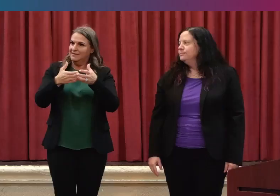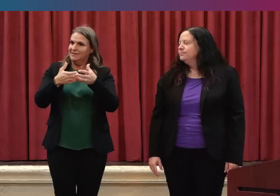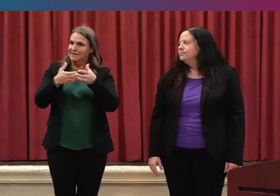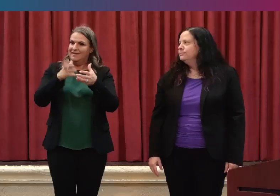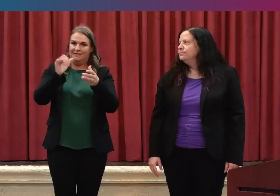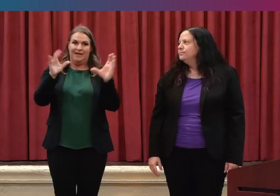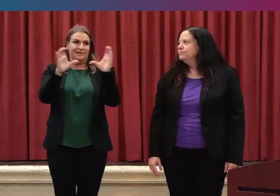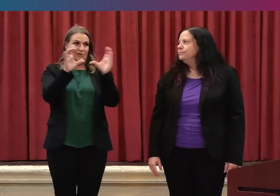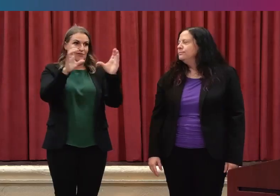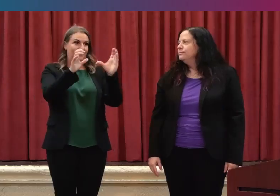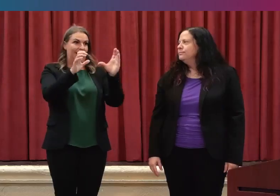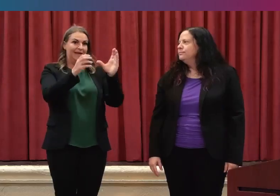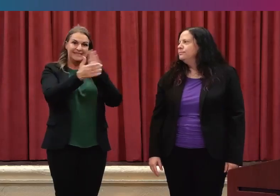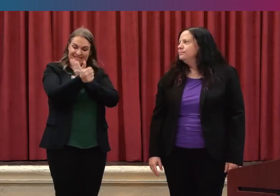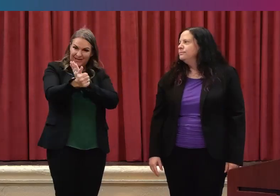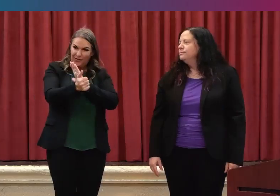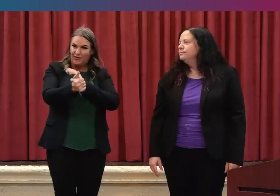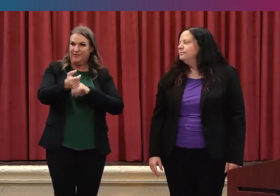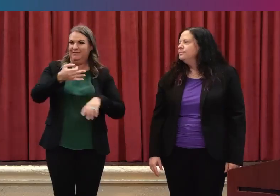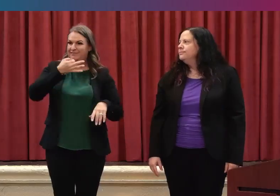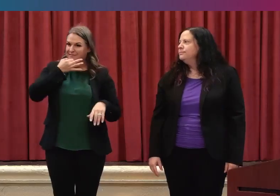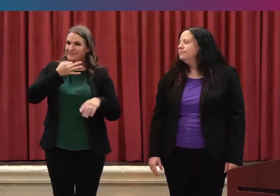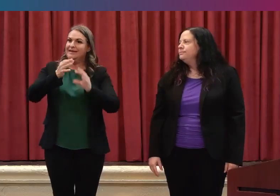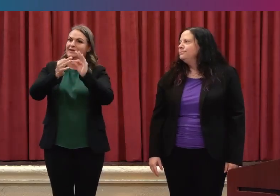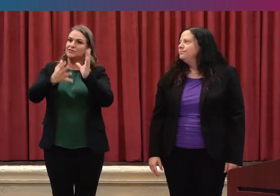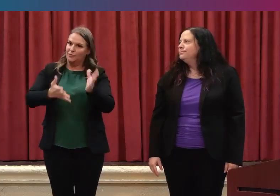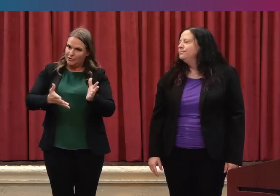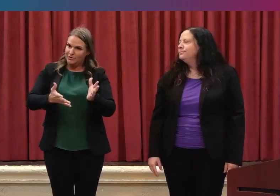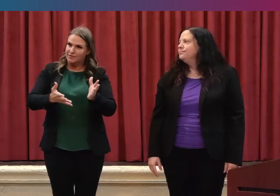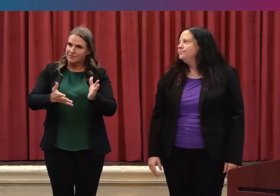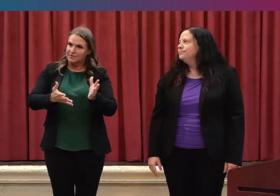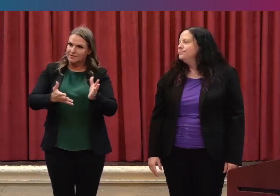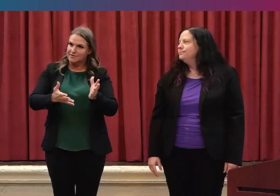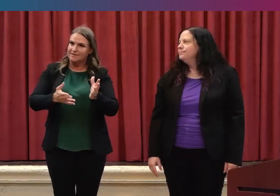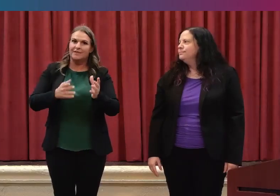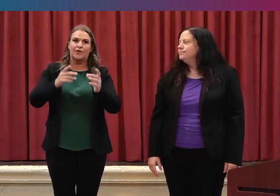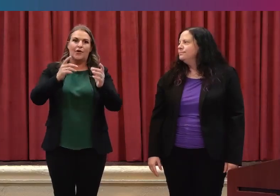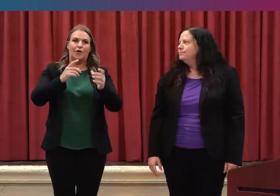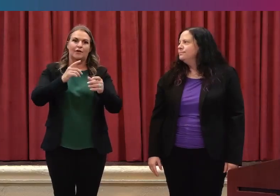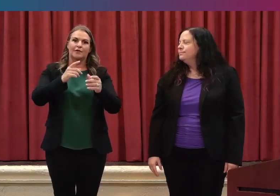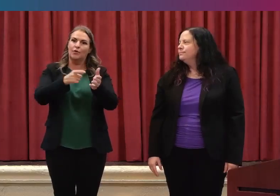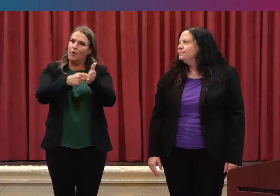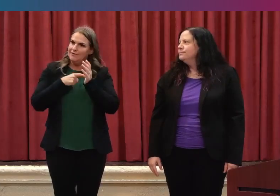Deaf. That is a certifying body of the interpreters who work throughout the country.